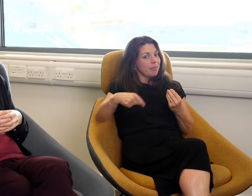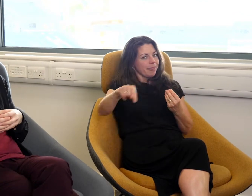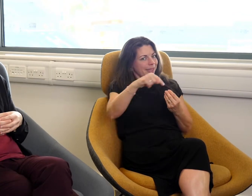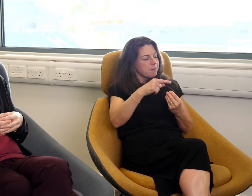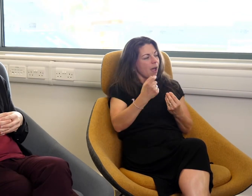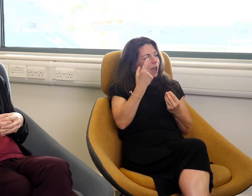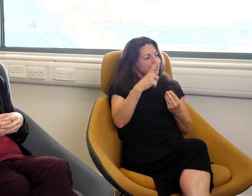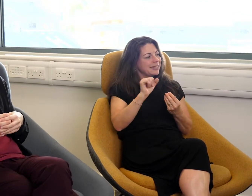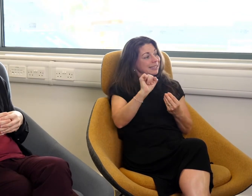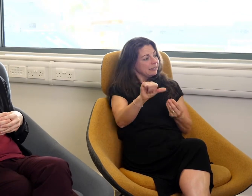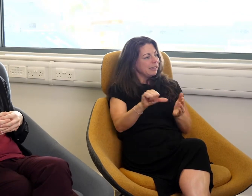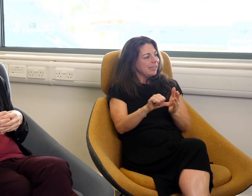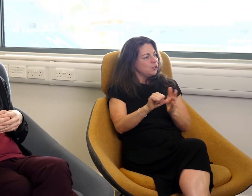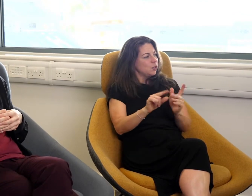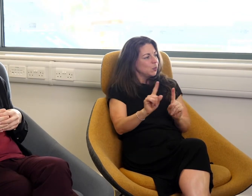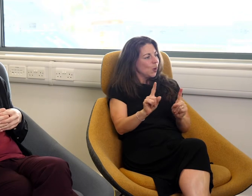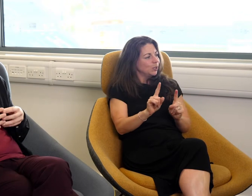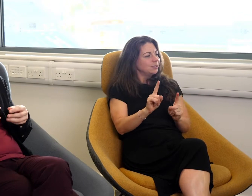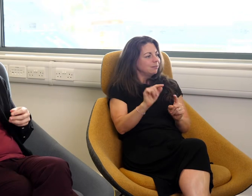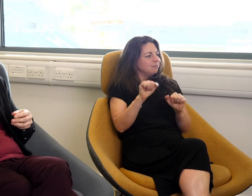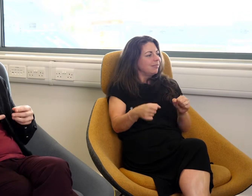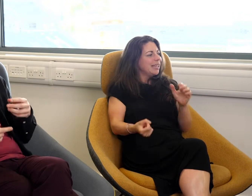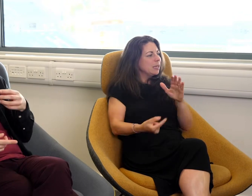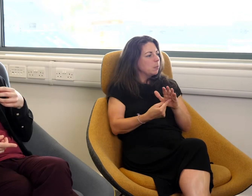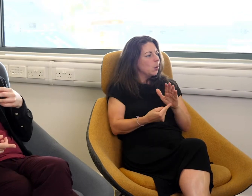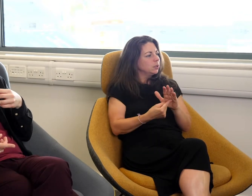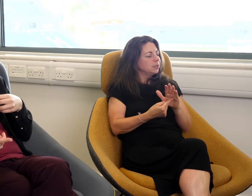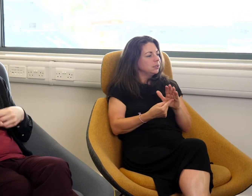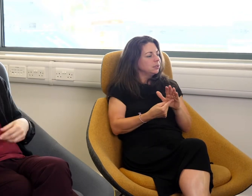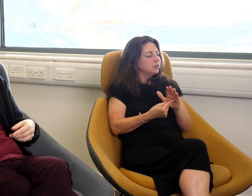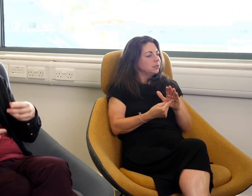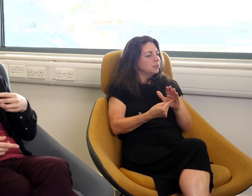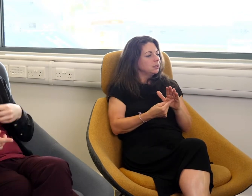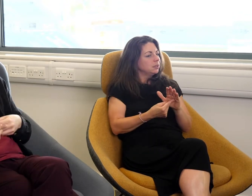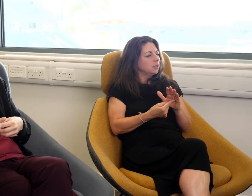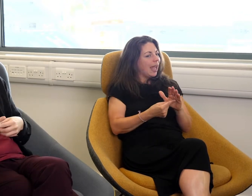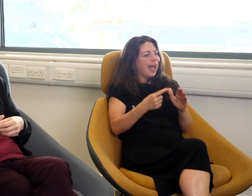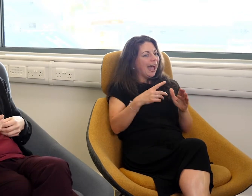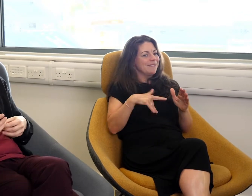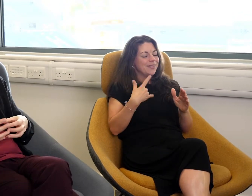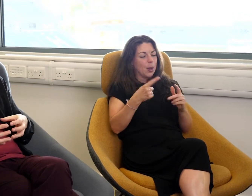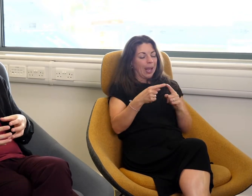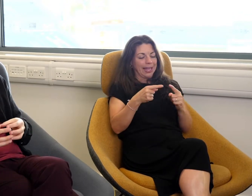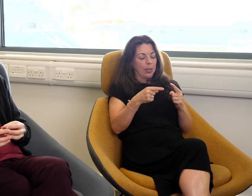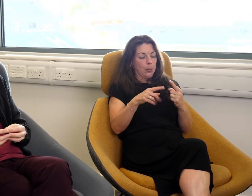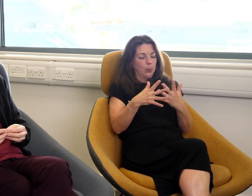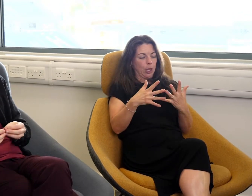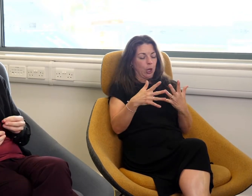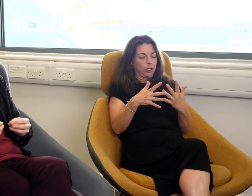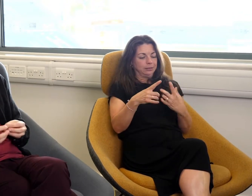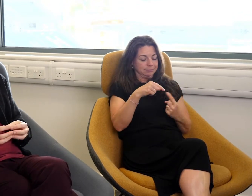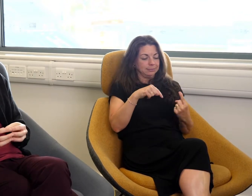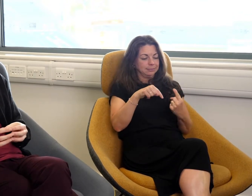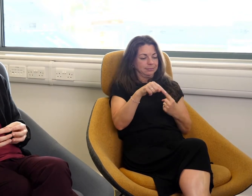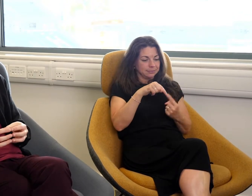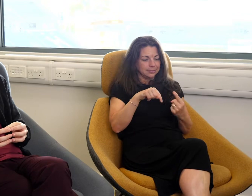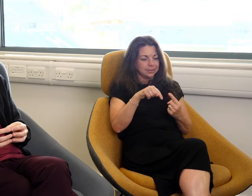really, really important, because I think we have a sort of chicken and egg problem almost, where sometimes because of the accessibility